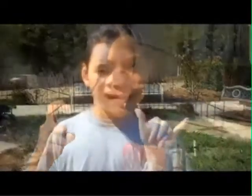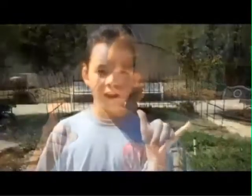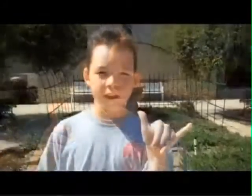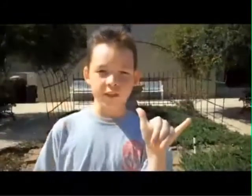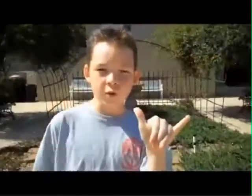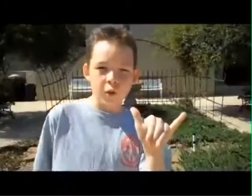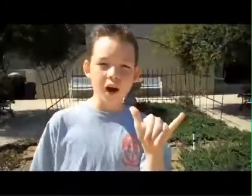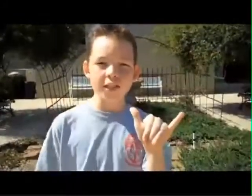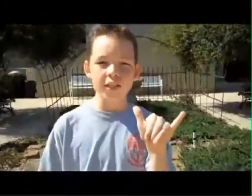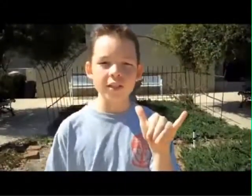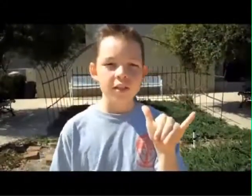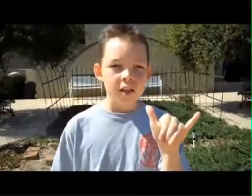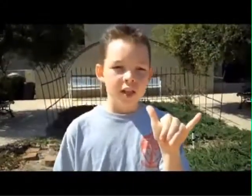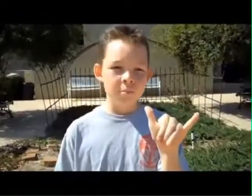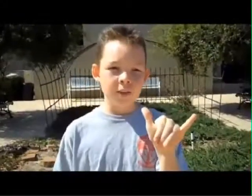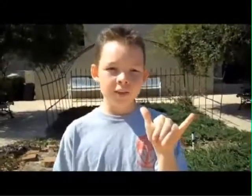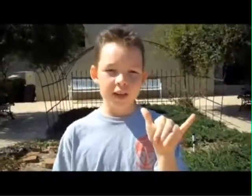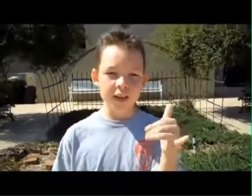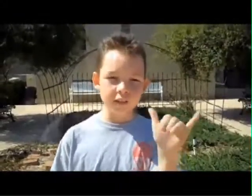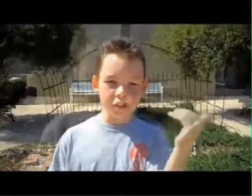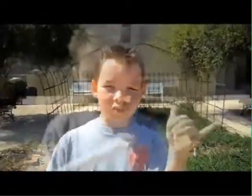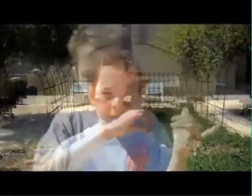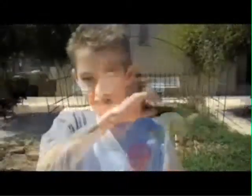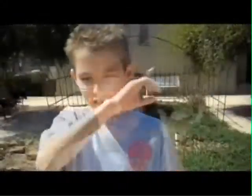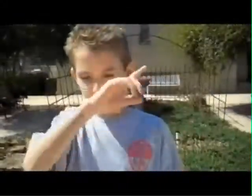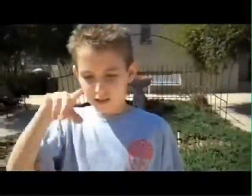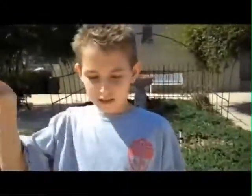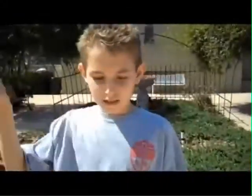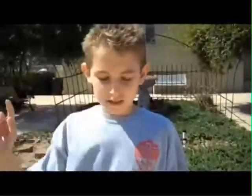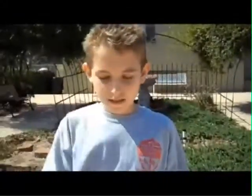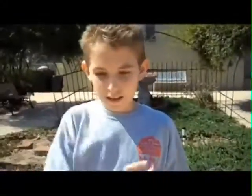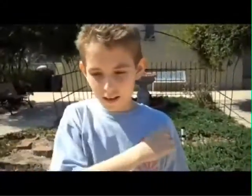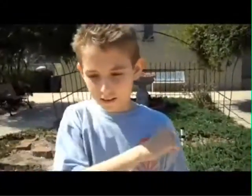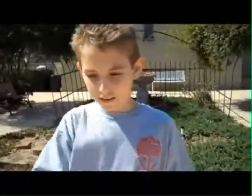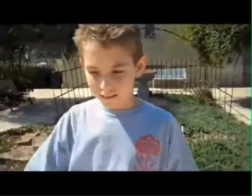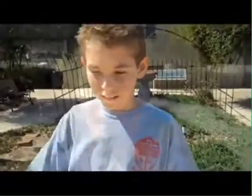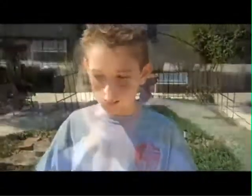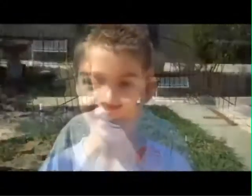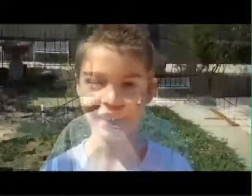Y, in Hawaii, it means hang loose. Zigzag, zigzag.